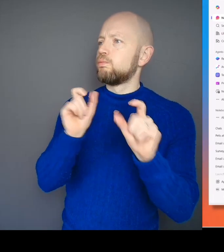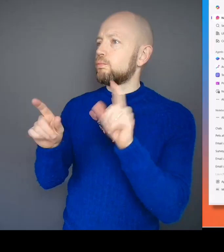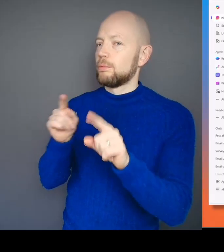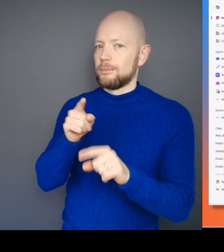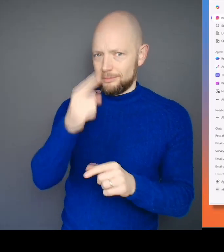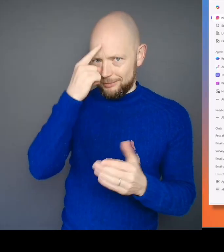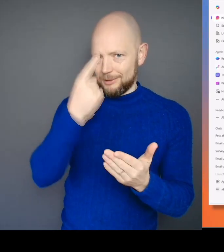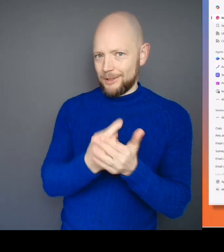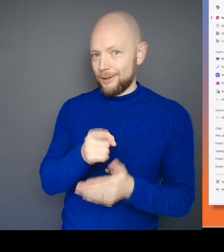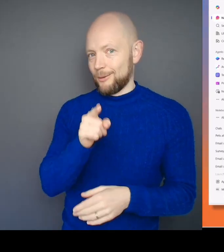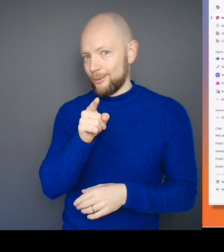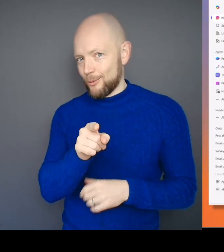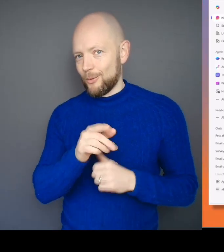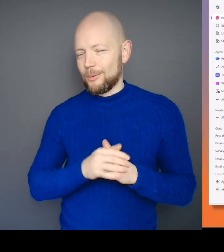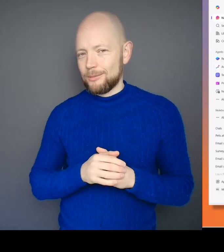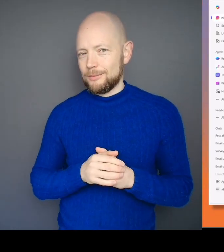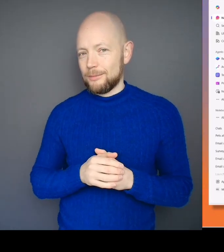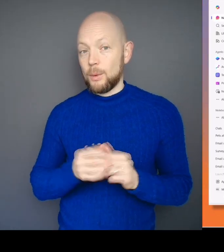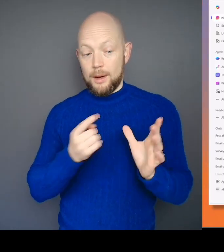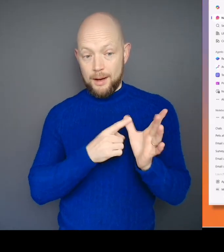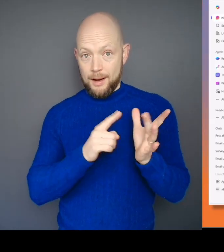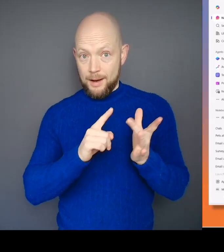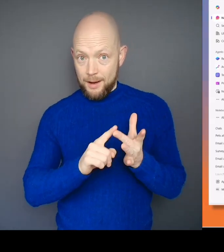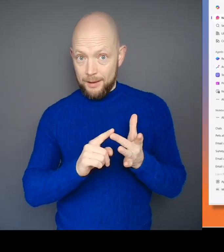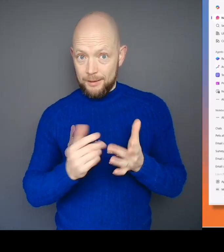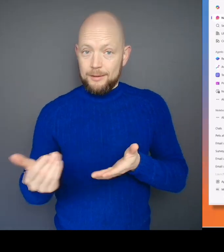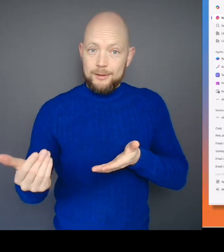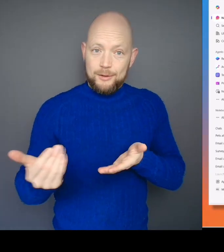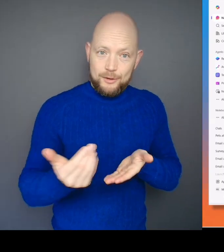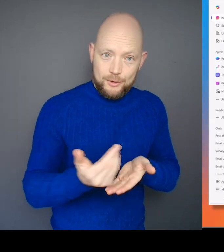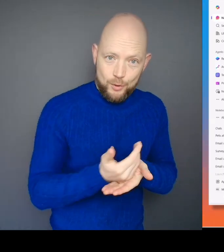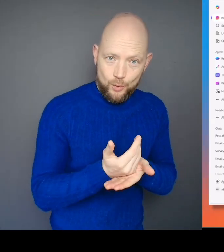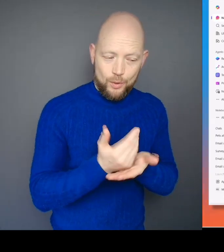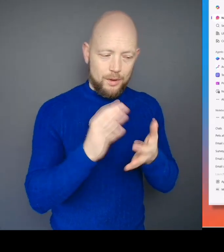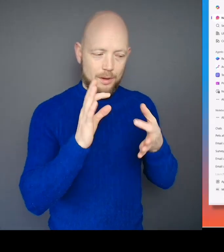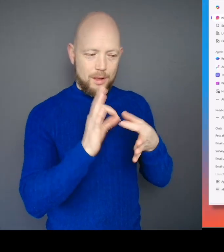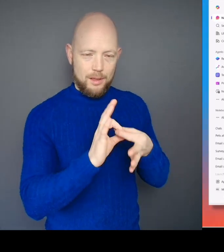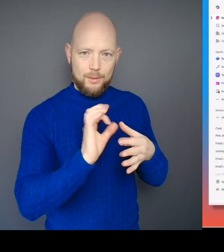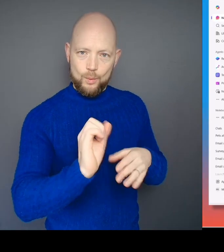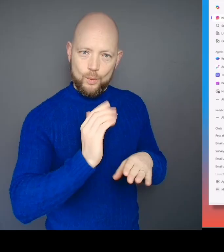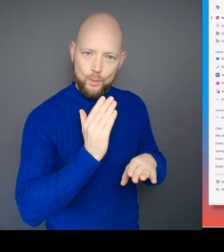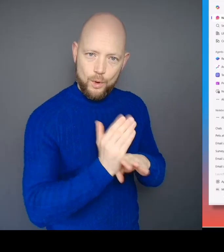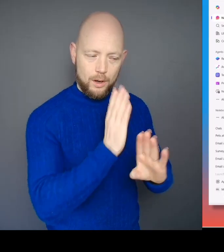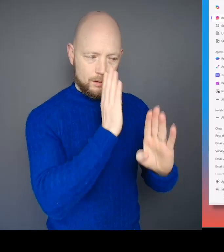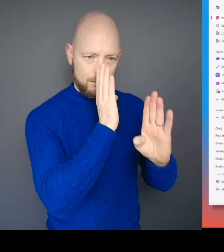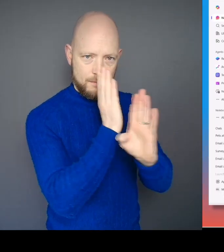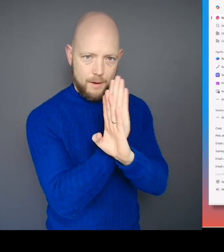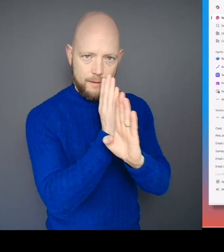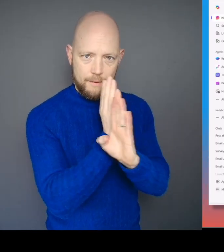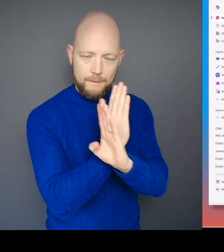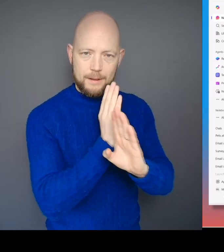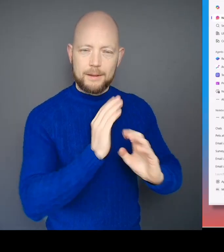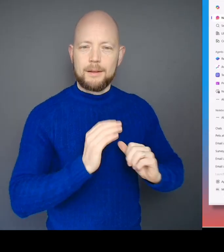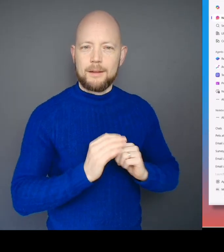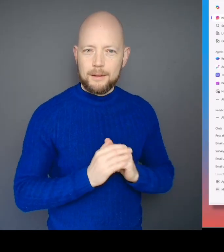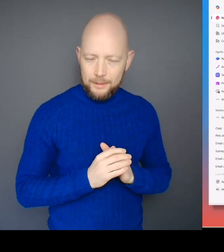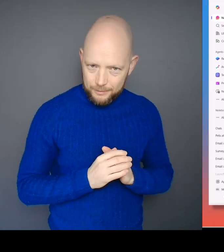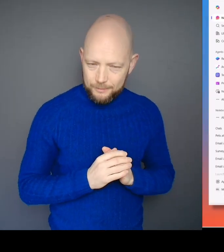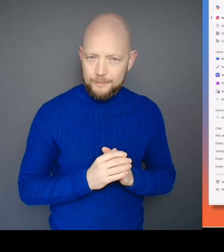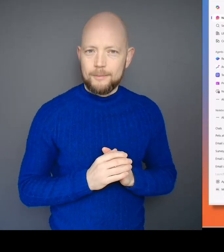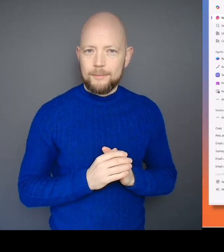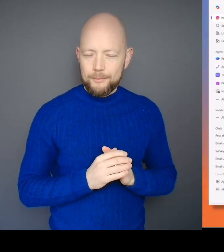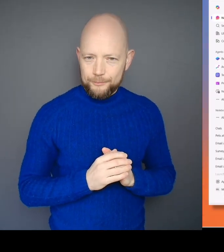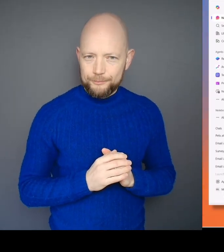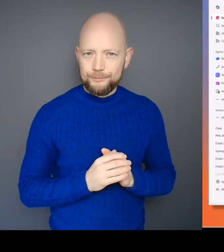anywhere outside of your work. So you are bringing AI securely into where you work. And this